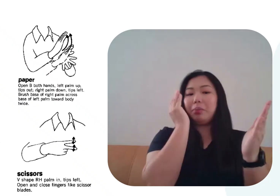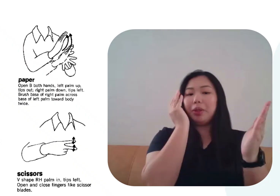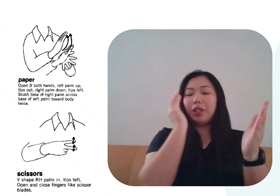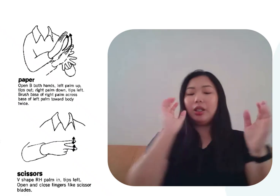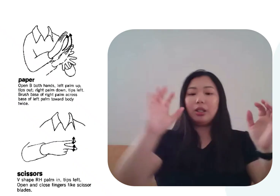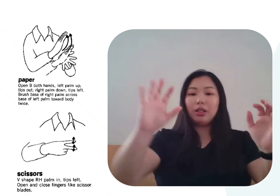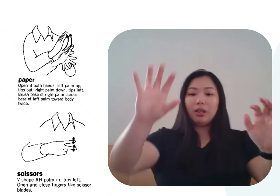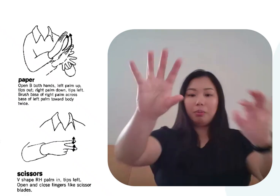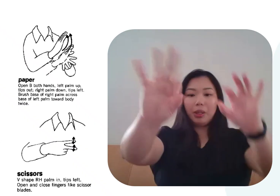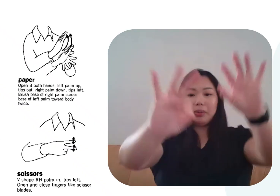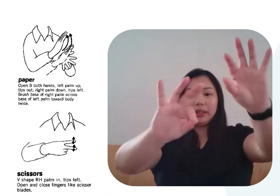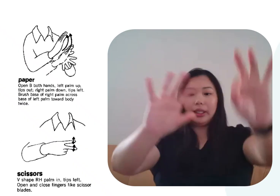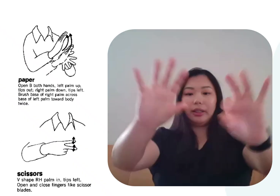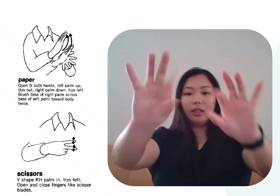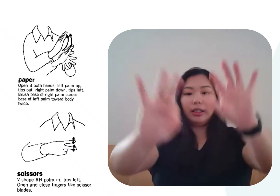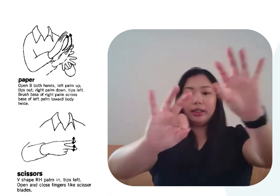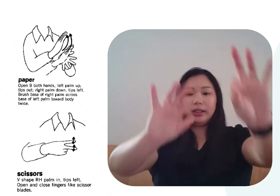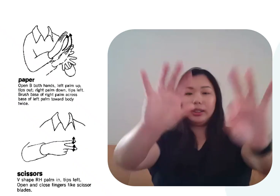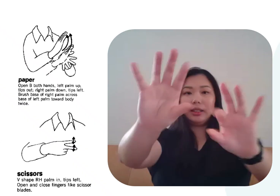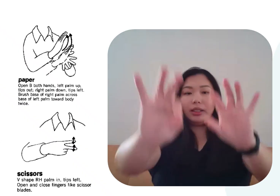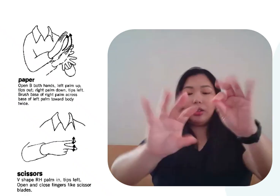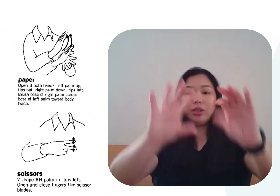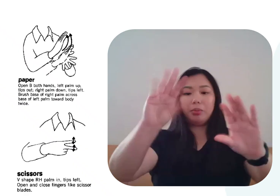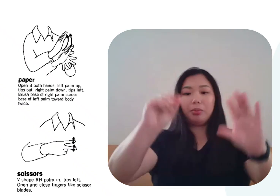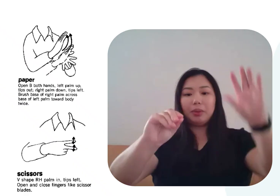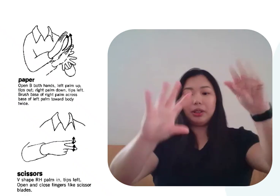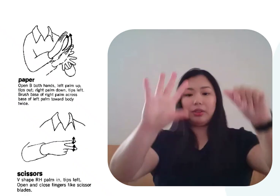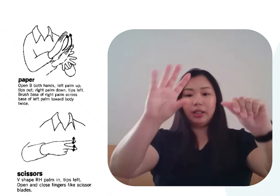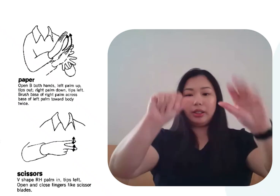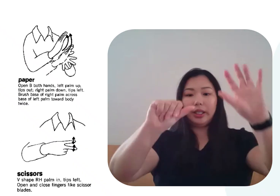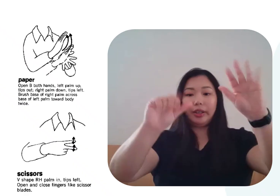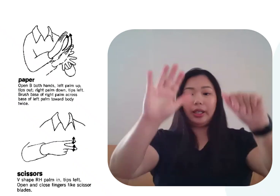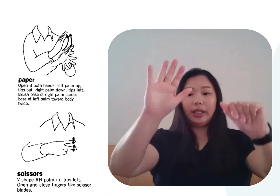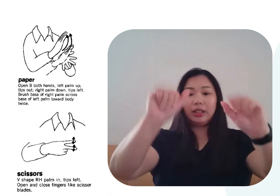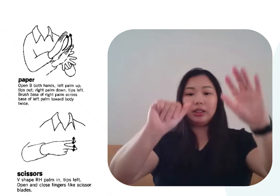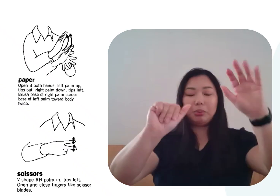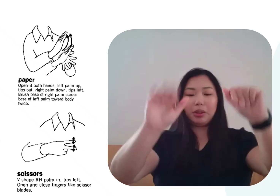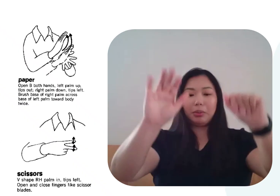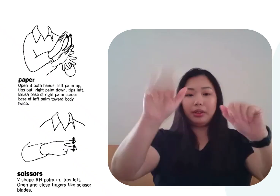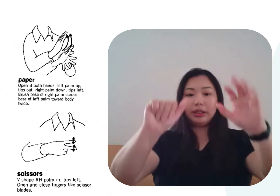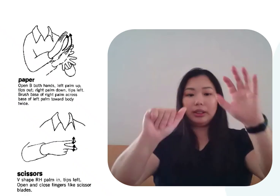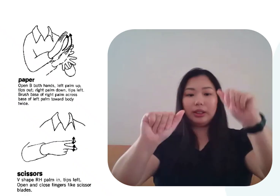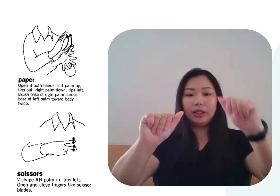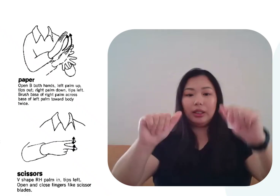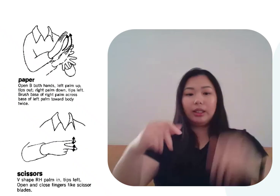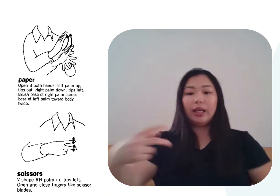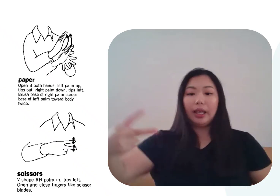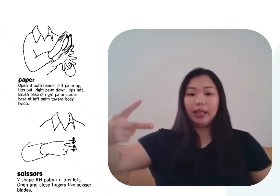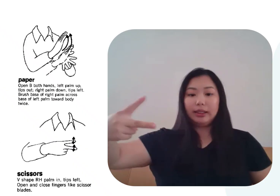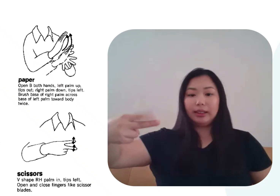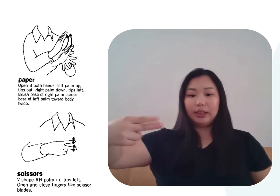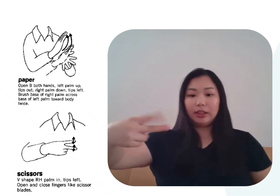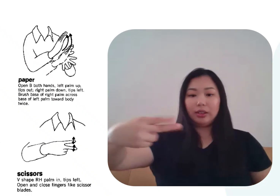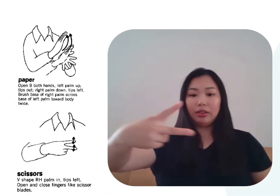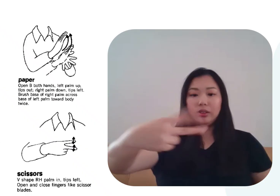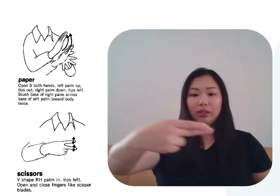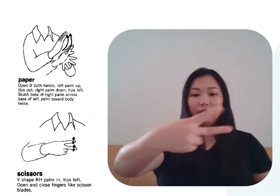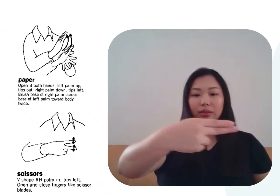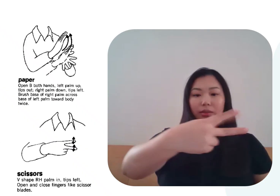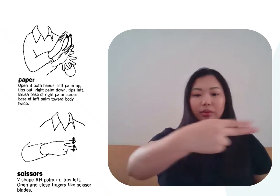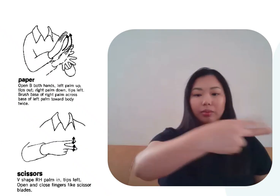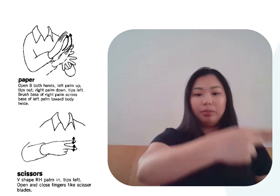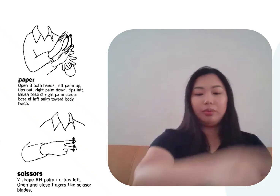your paper. Bubbles like this, or bubbles with the entire hand, bubbles. And scissor.